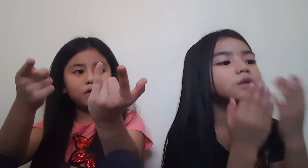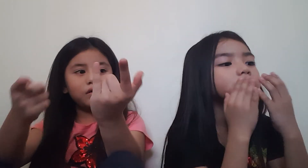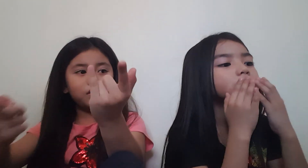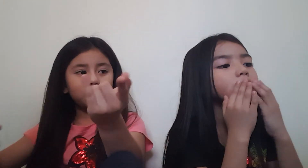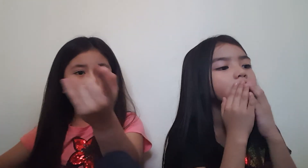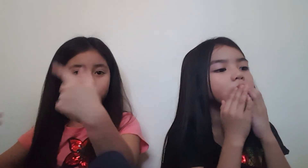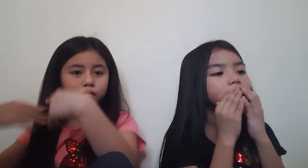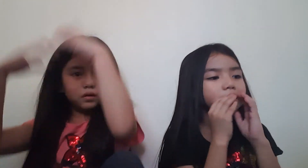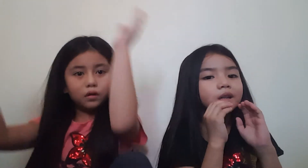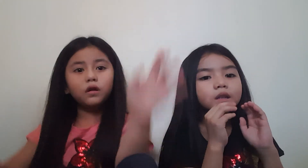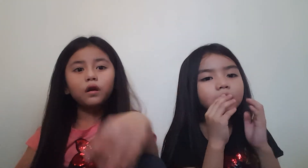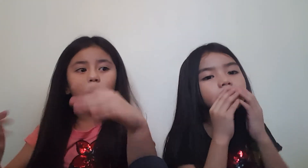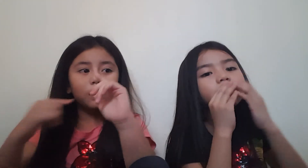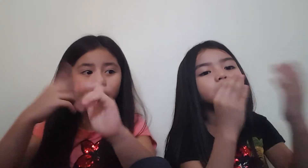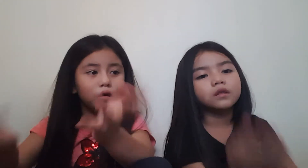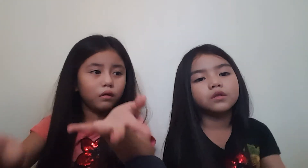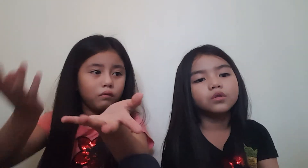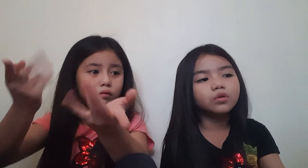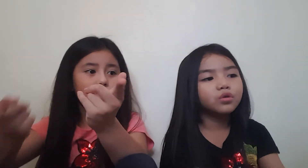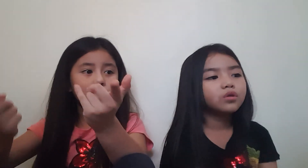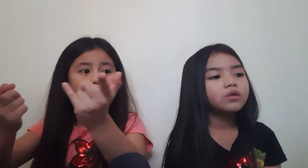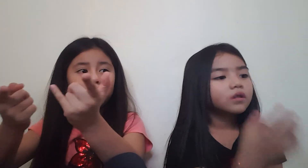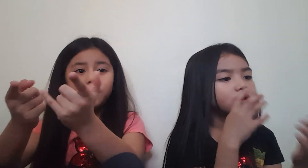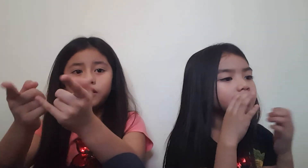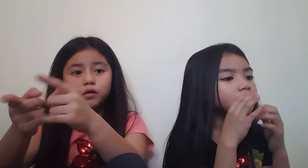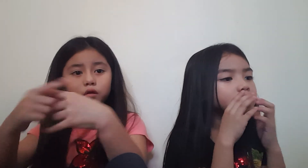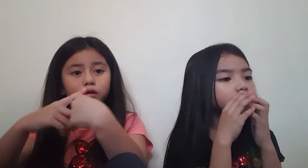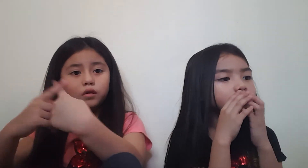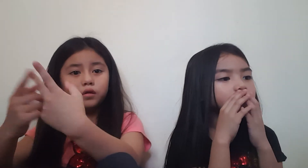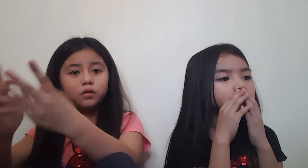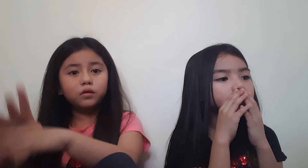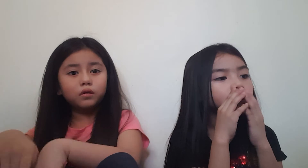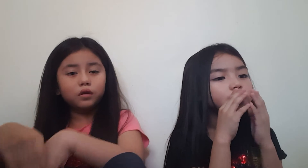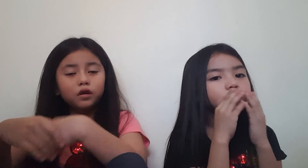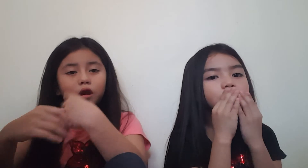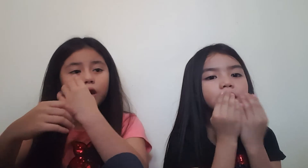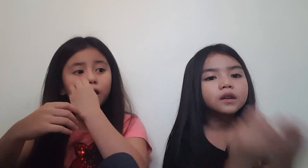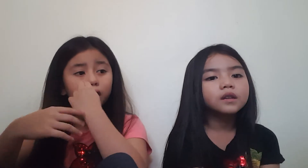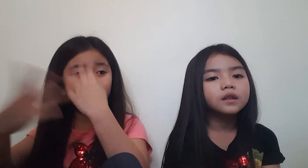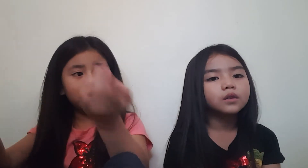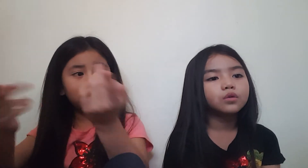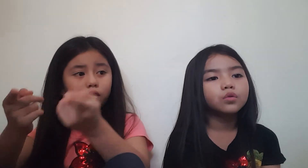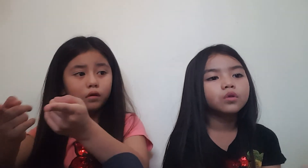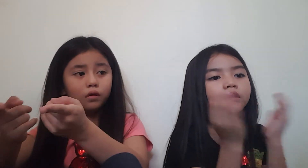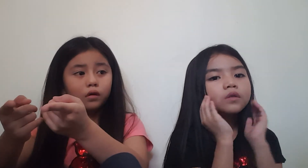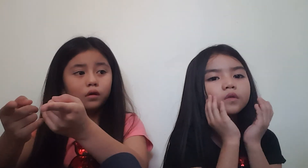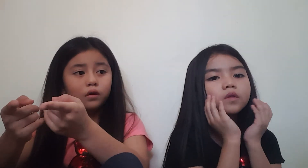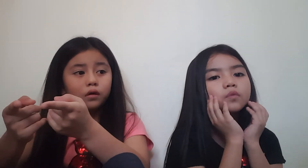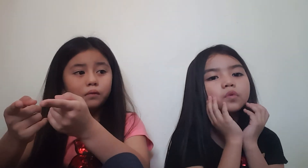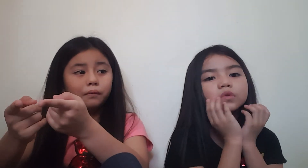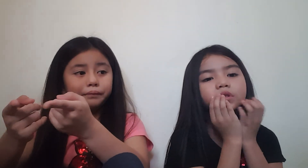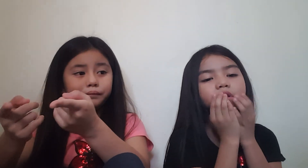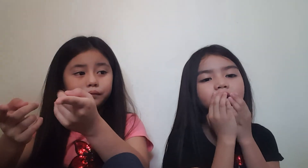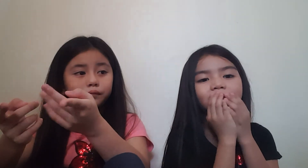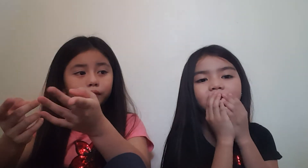the love I thank you For the love joy Thank you For the love You